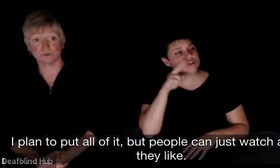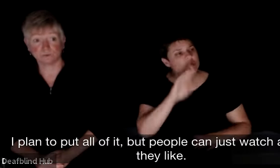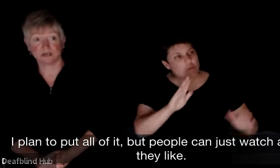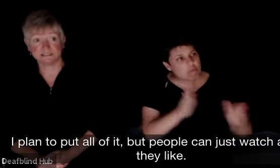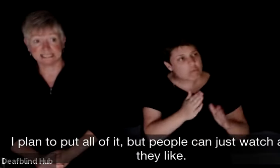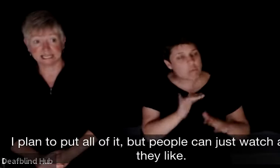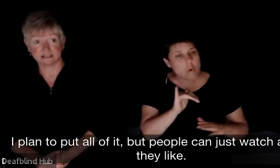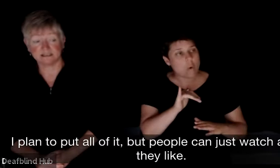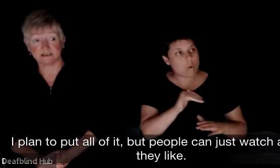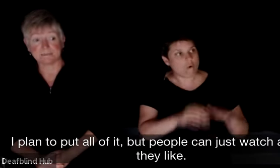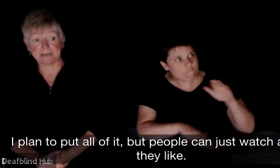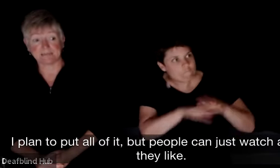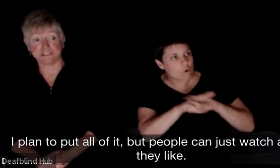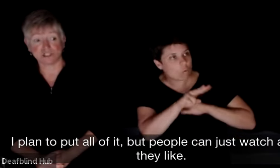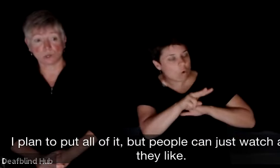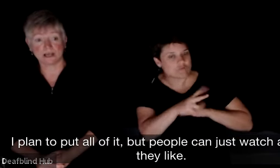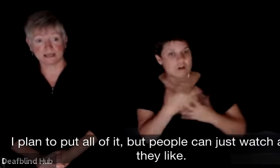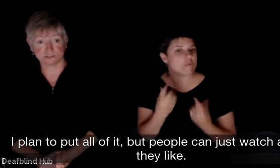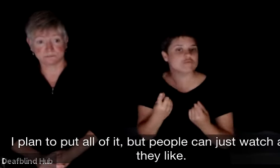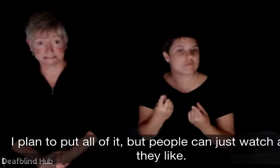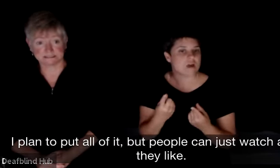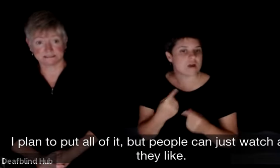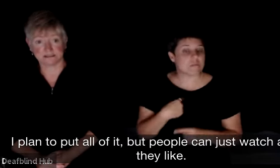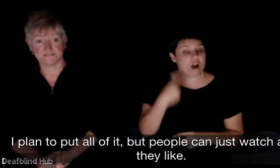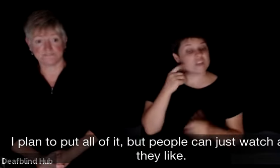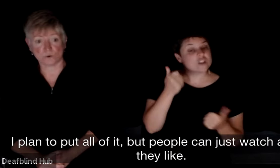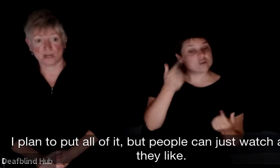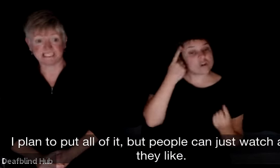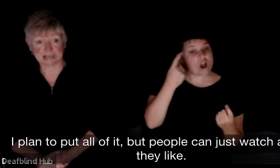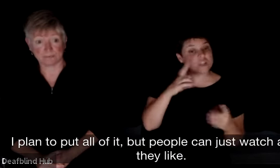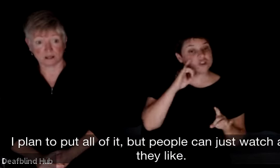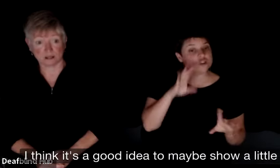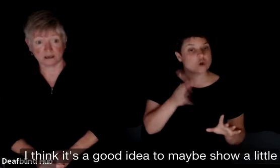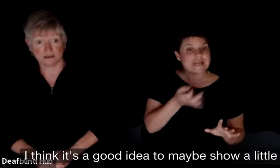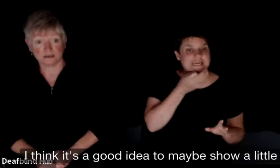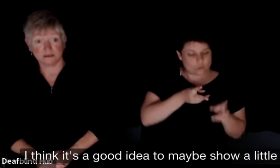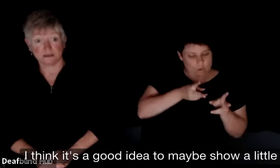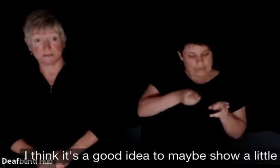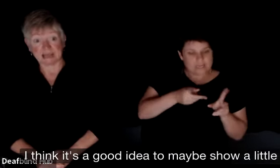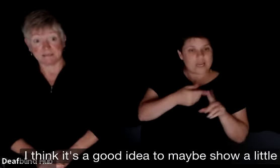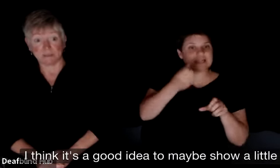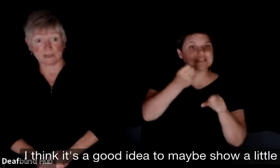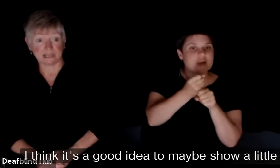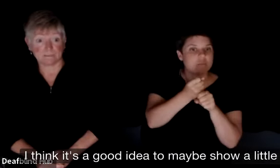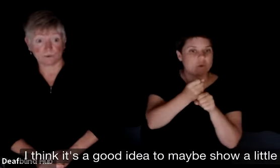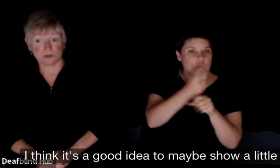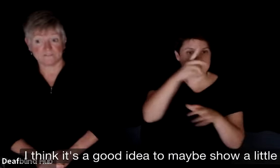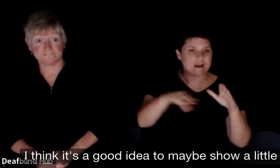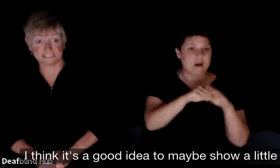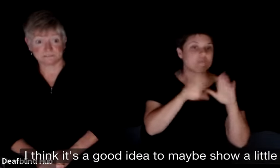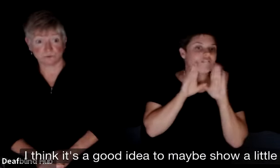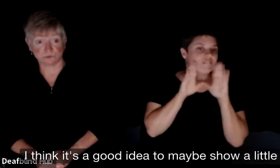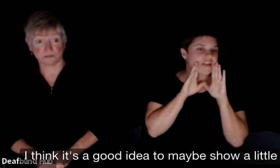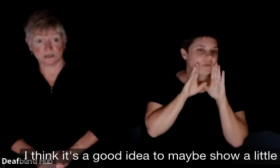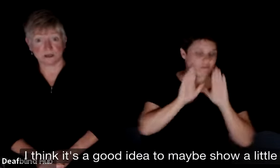idea to maybe show a little bit for an example that maybe we can put on Facebook.